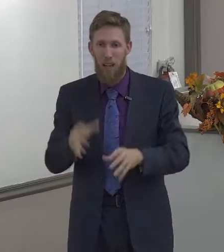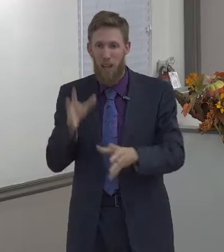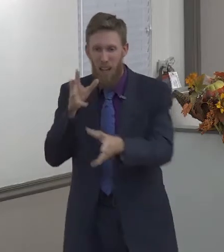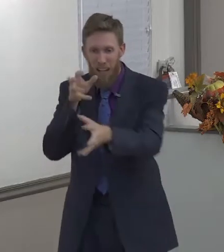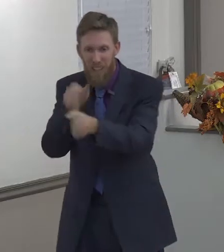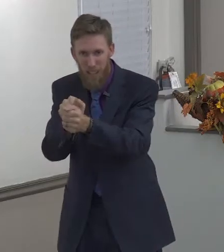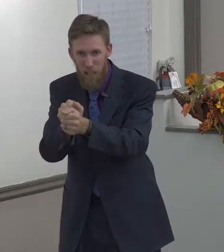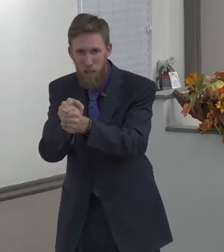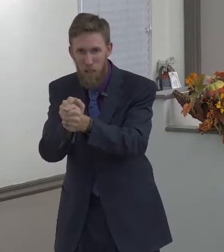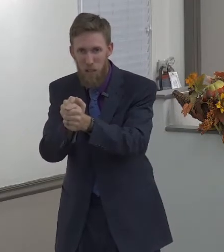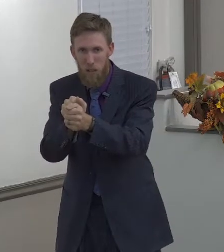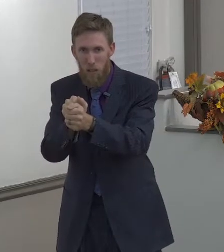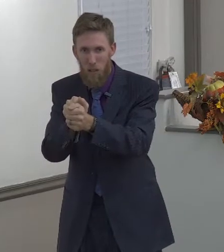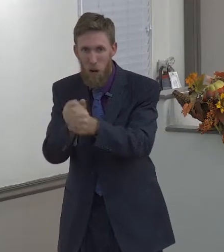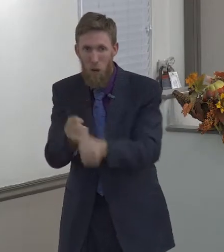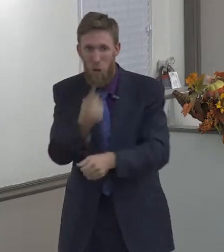prey.